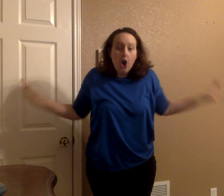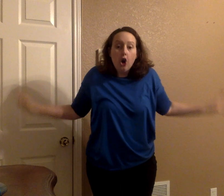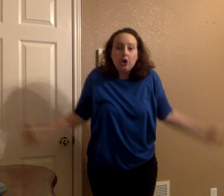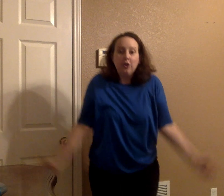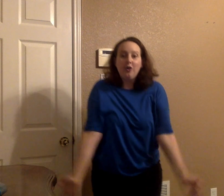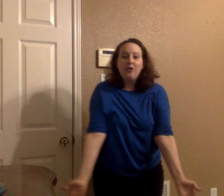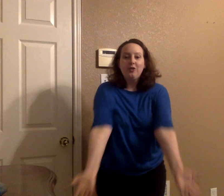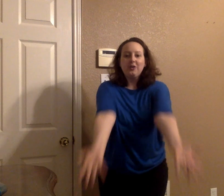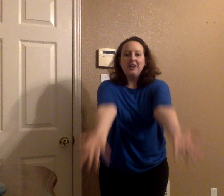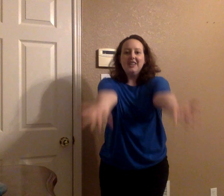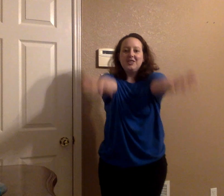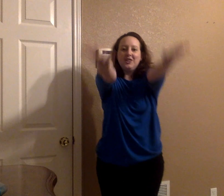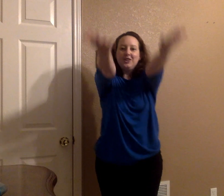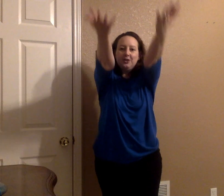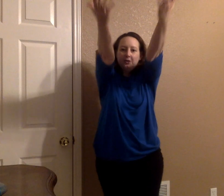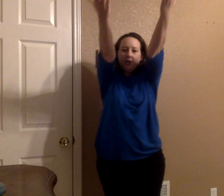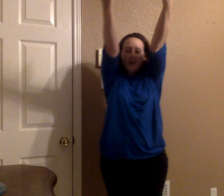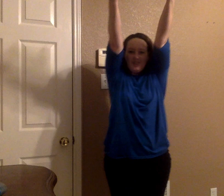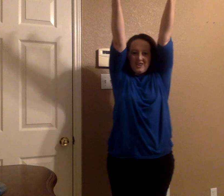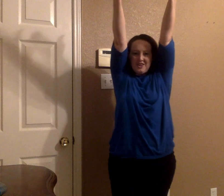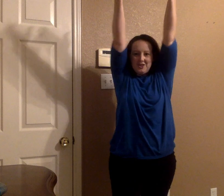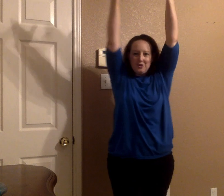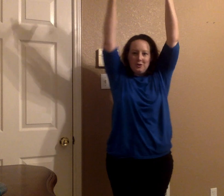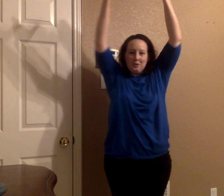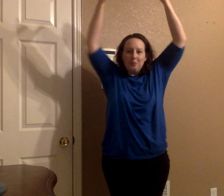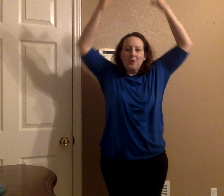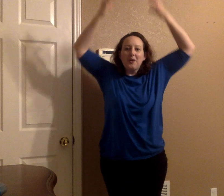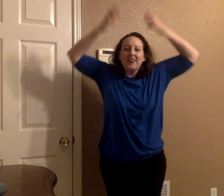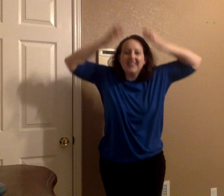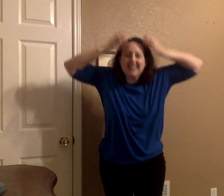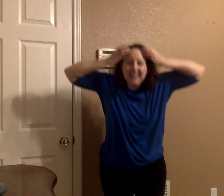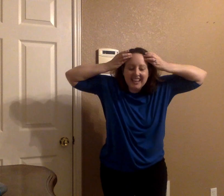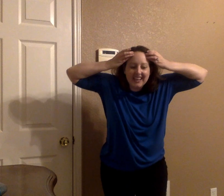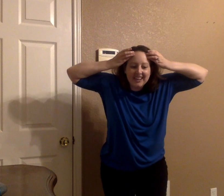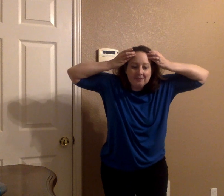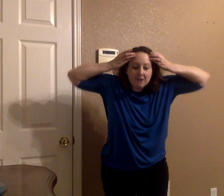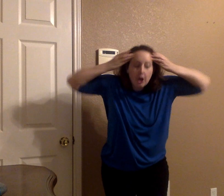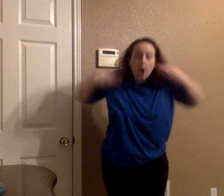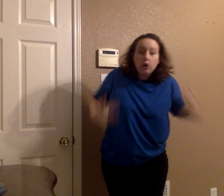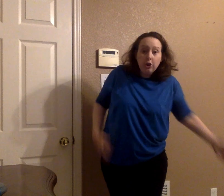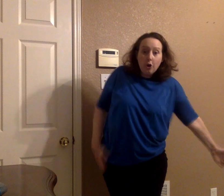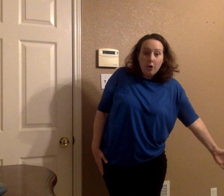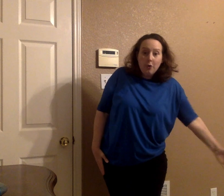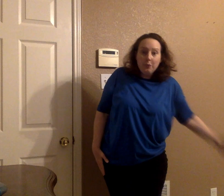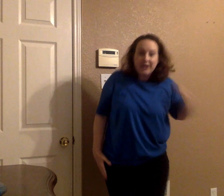glory to the newborn king. Gloria,